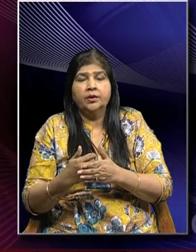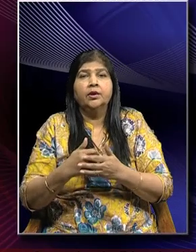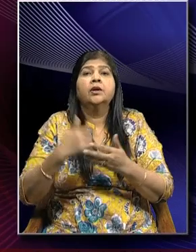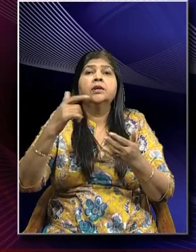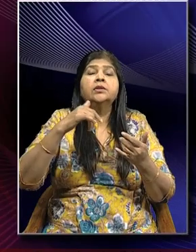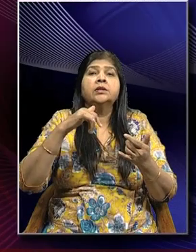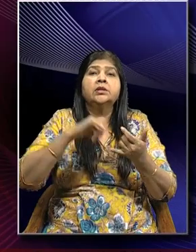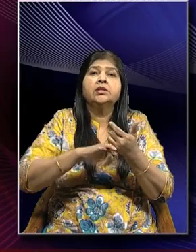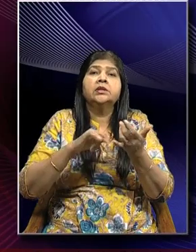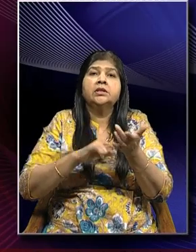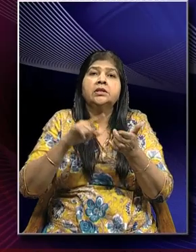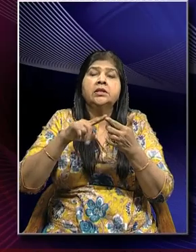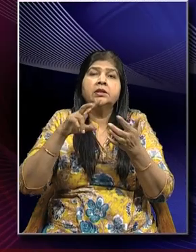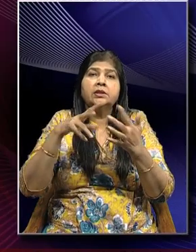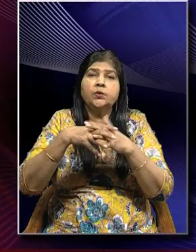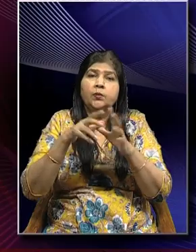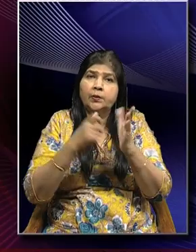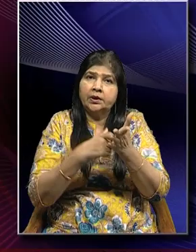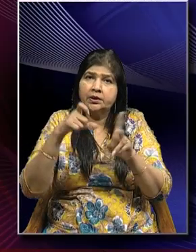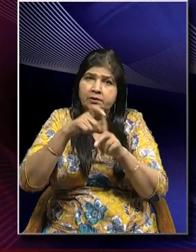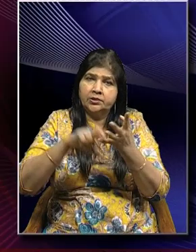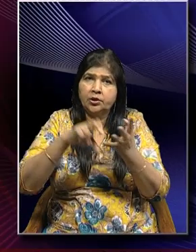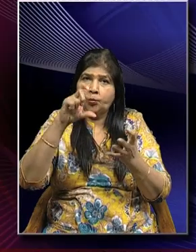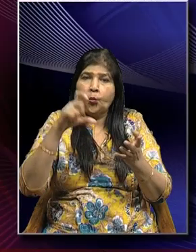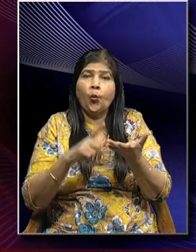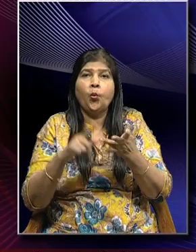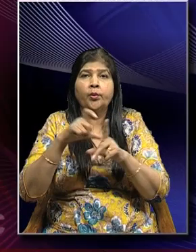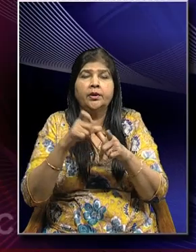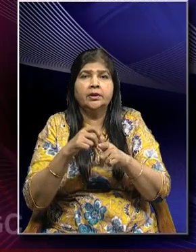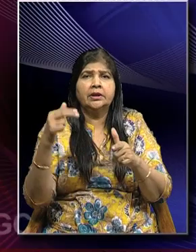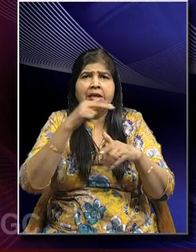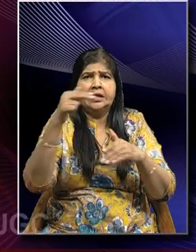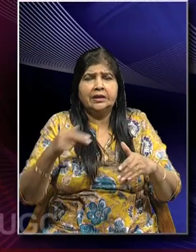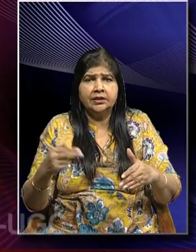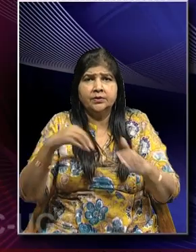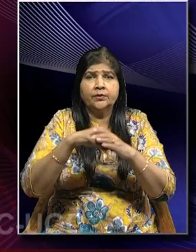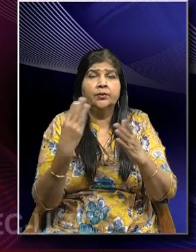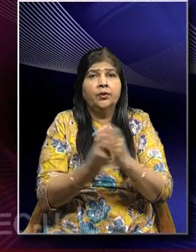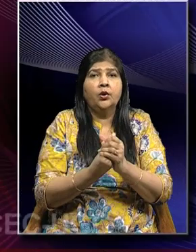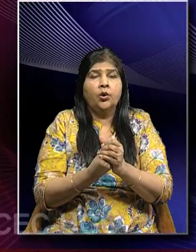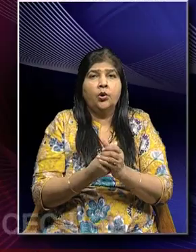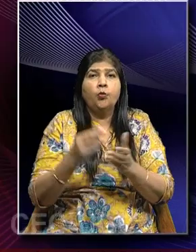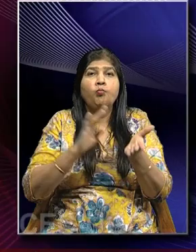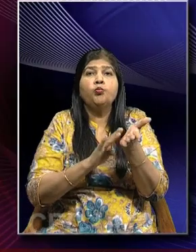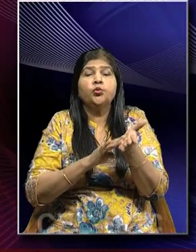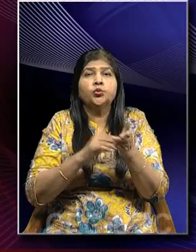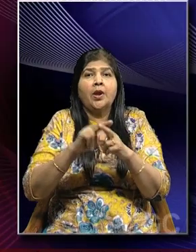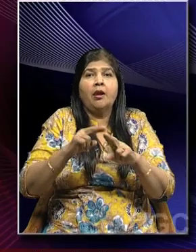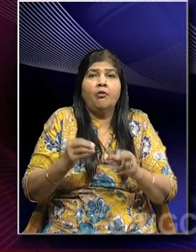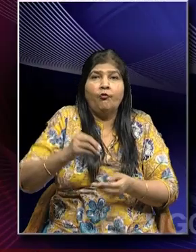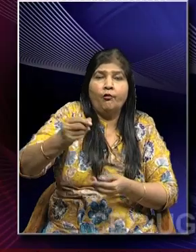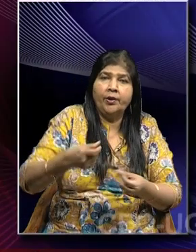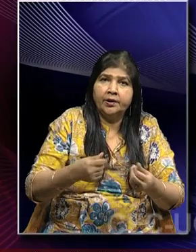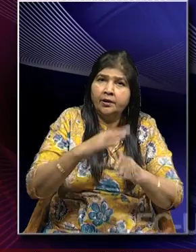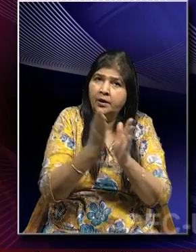code, and it was actually enforced these guidelines for all mutual funds and every category